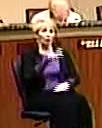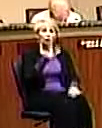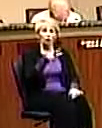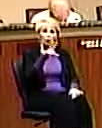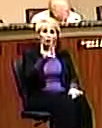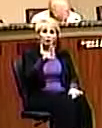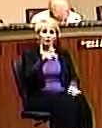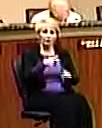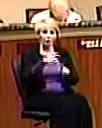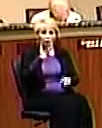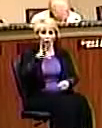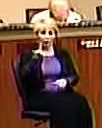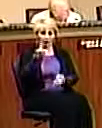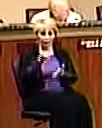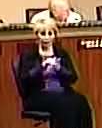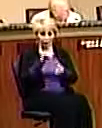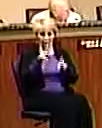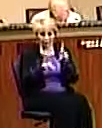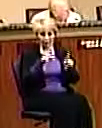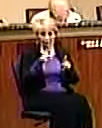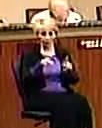37 of 38 of those people